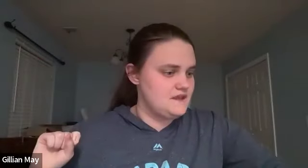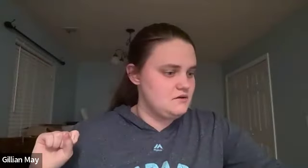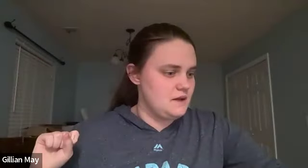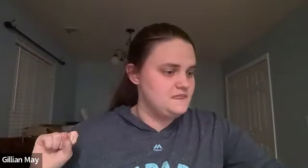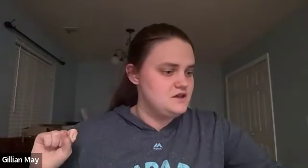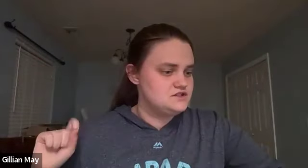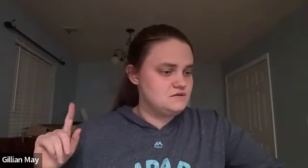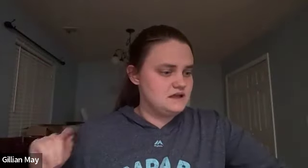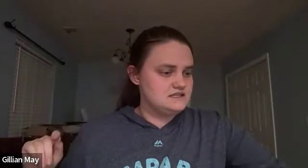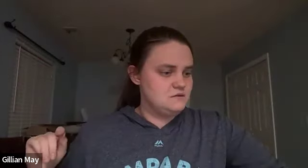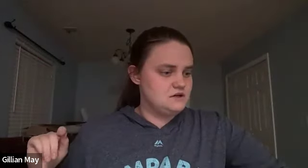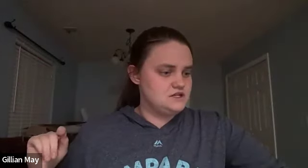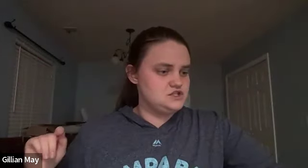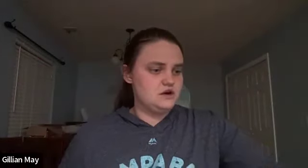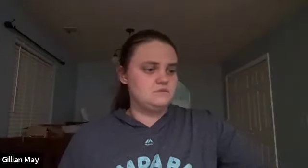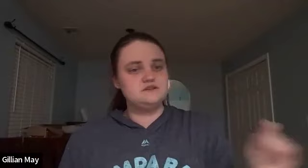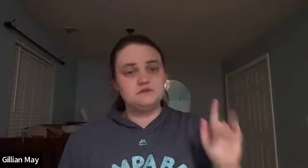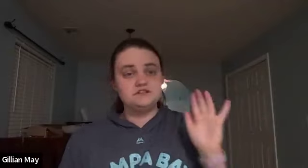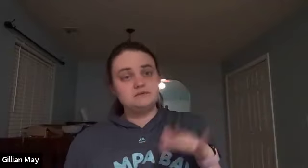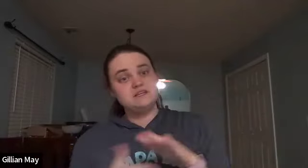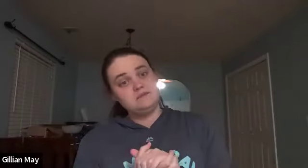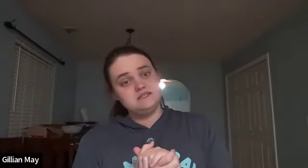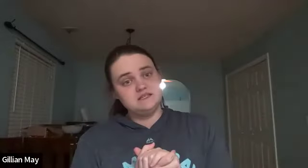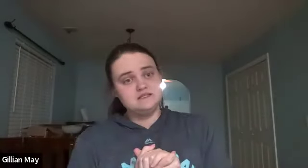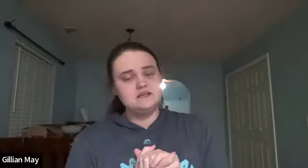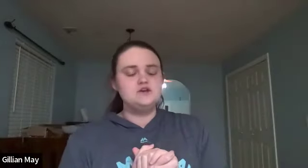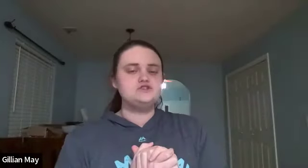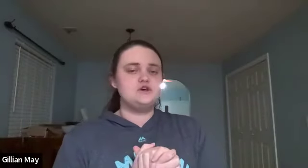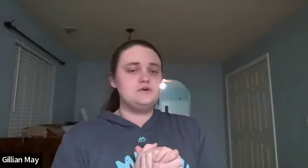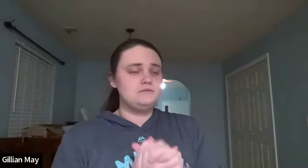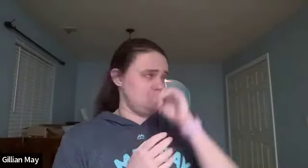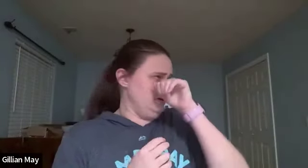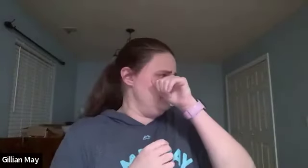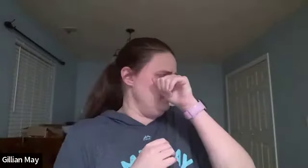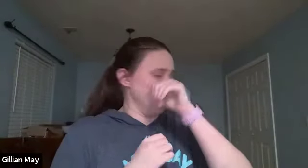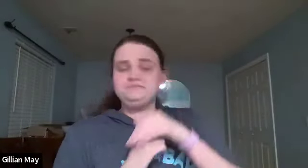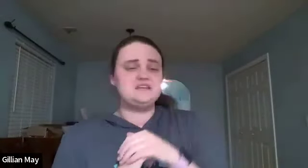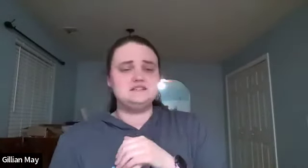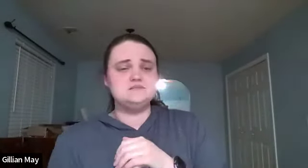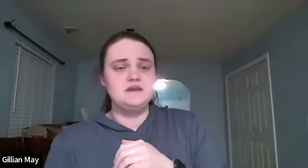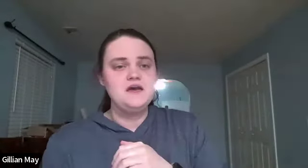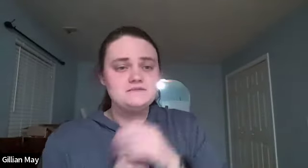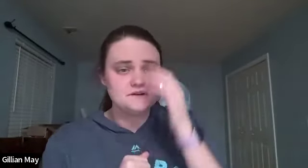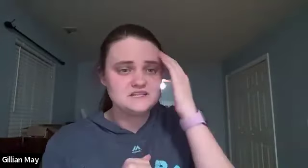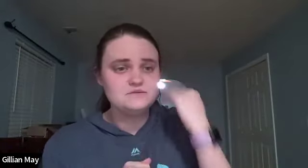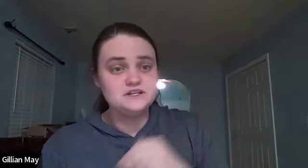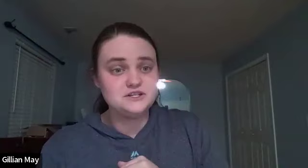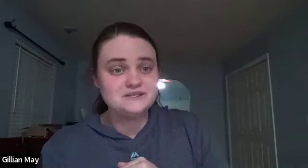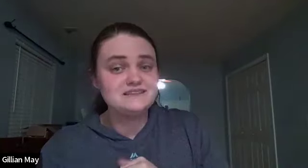Okay. So like I said, what we're going to start with is we're going to start with the ABCs. So excuse me. The first sign we're going to do is the